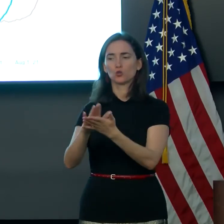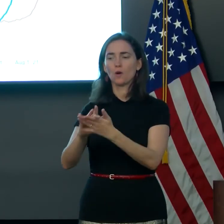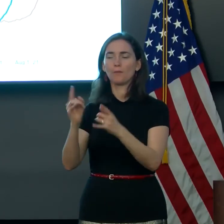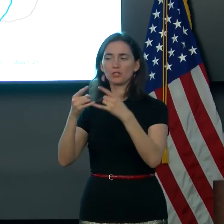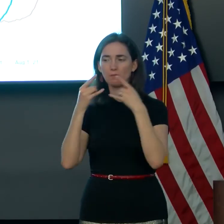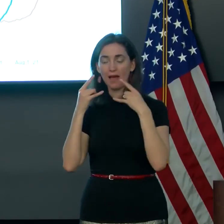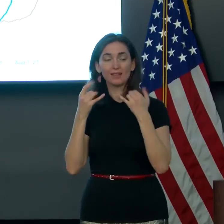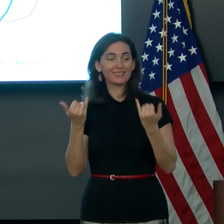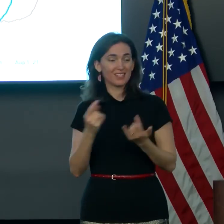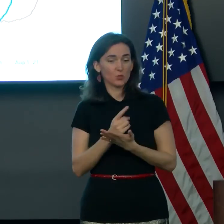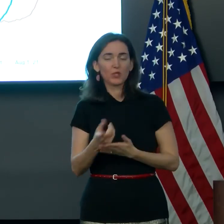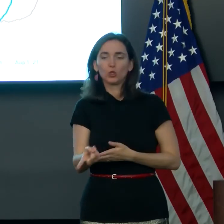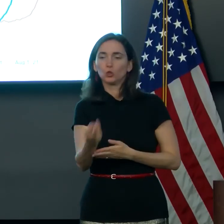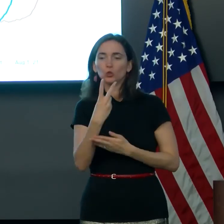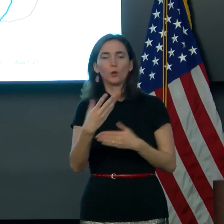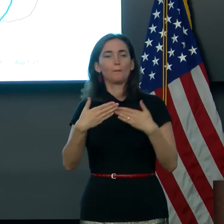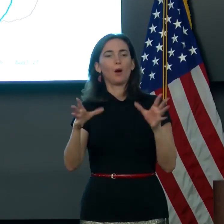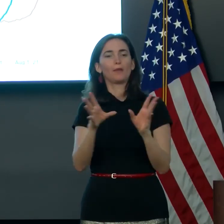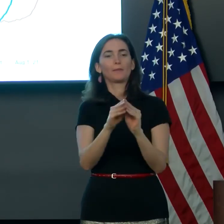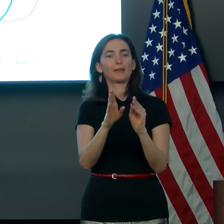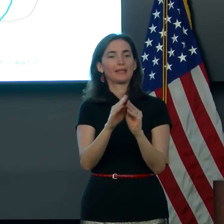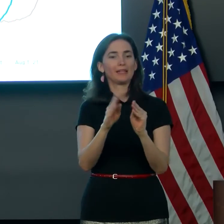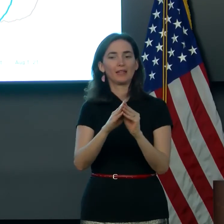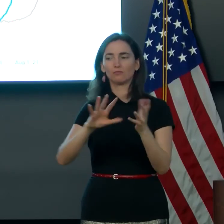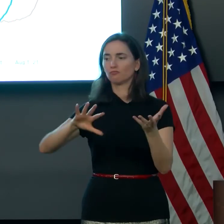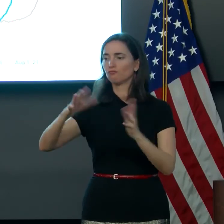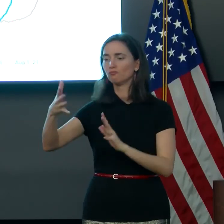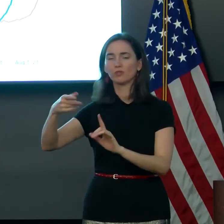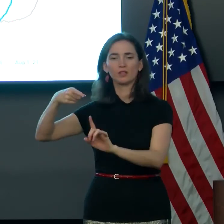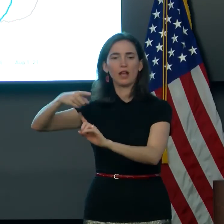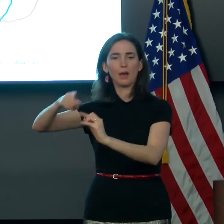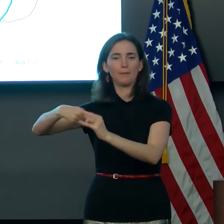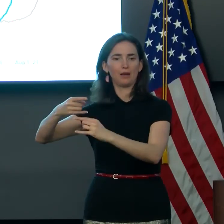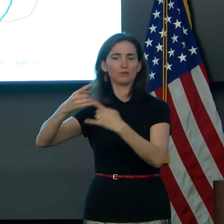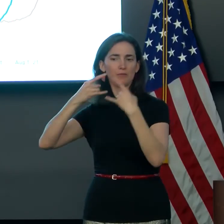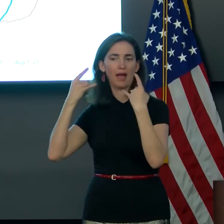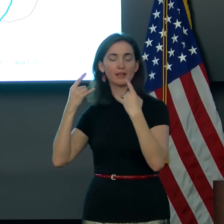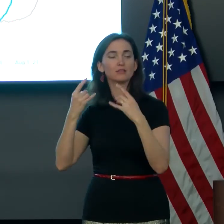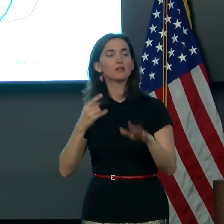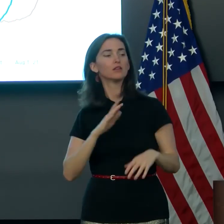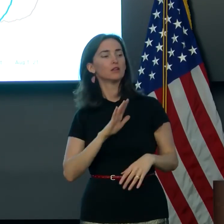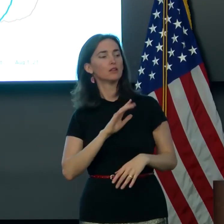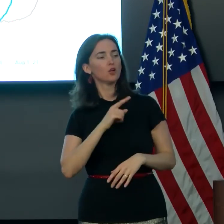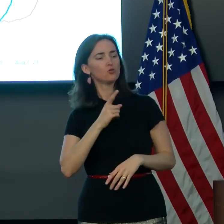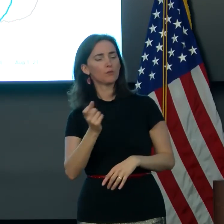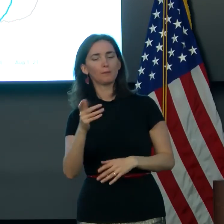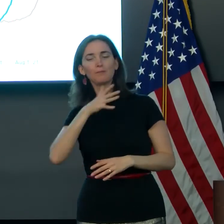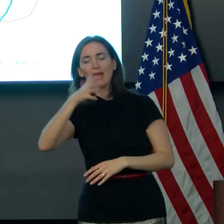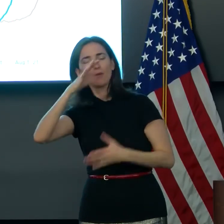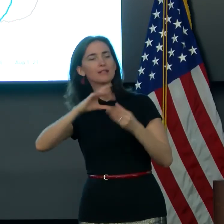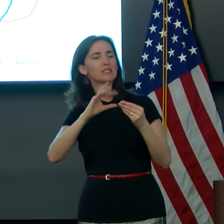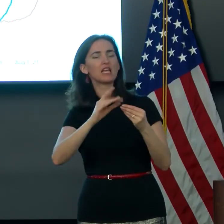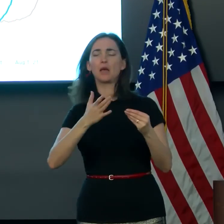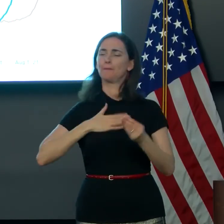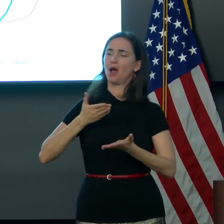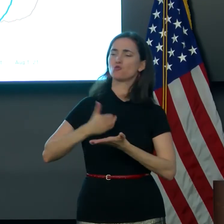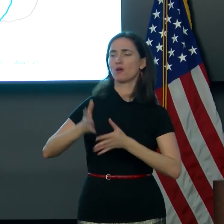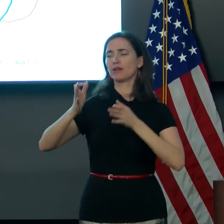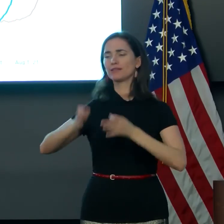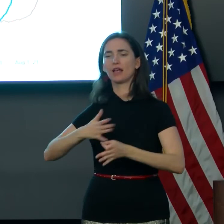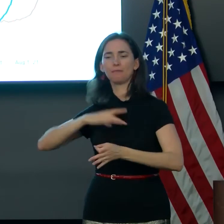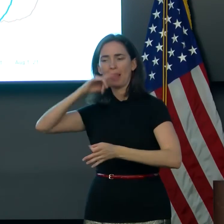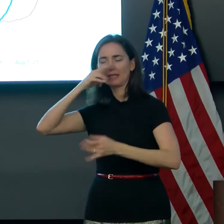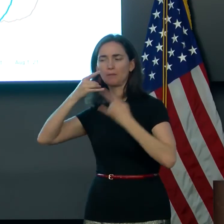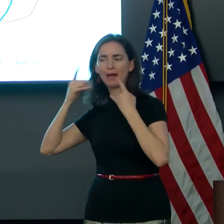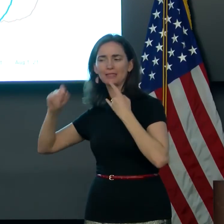over this topic. What would you say to parents who say it is their right to decide if their child should be wearing a mask at school? Well,